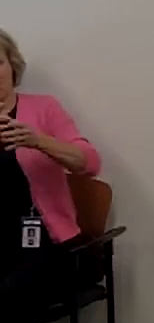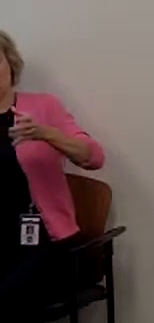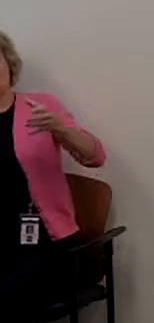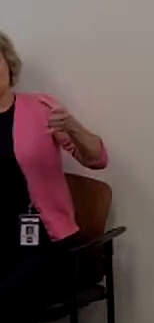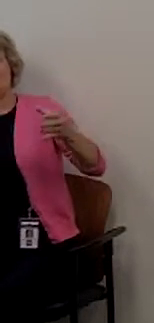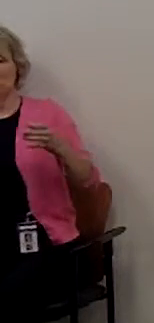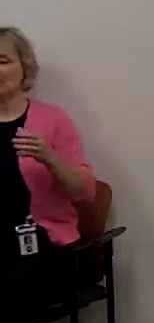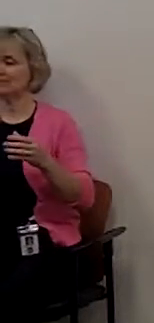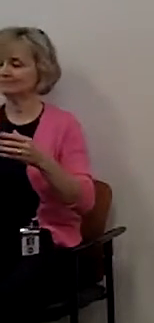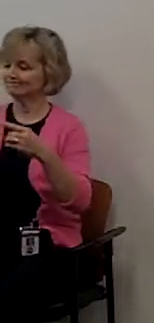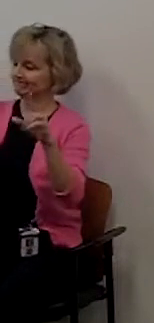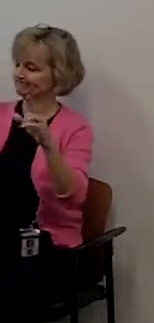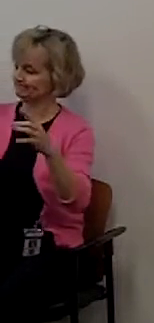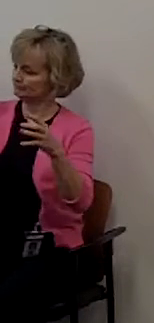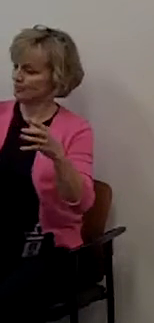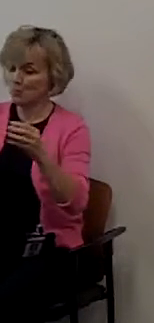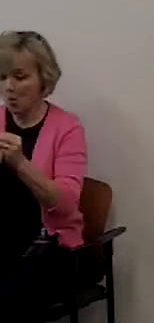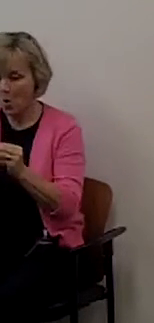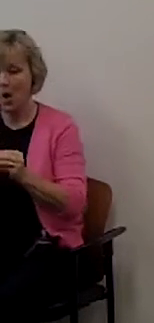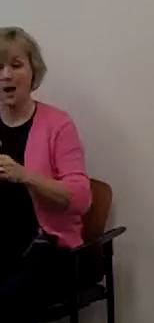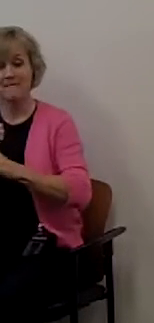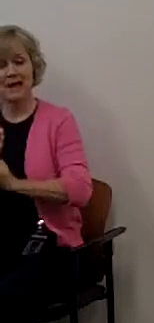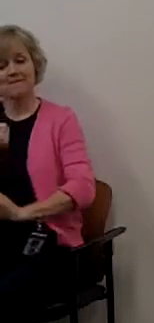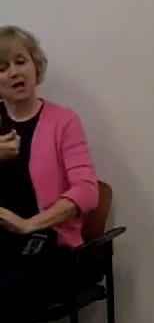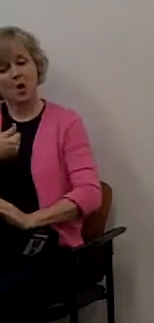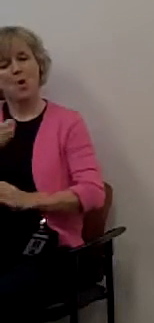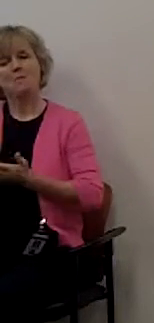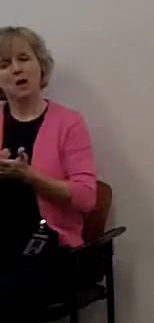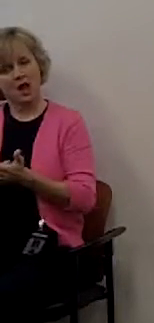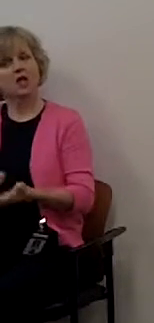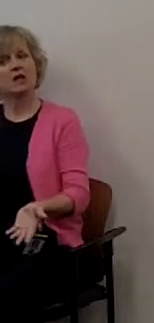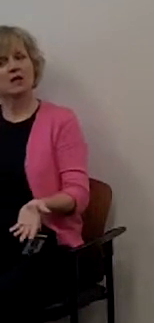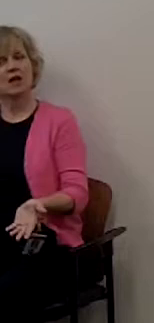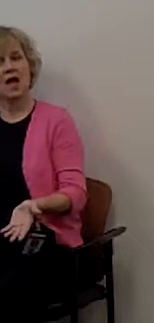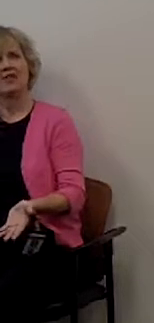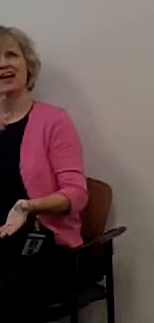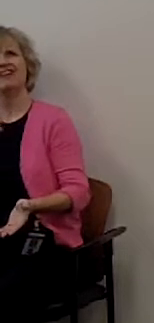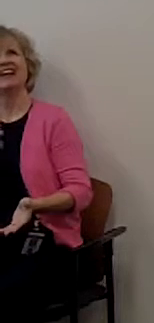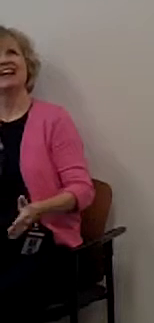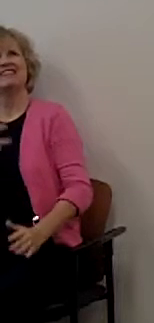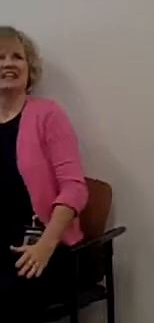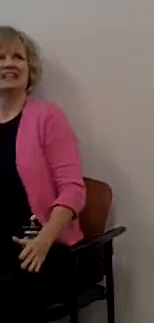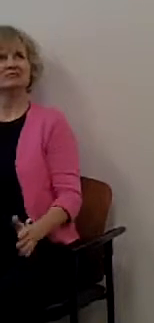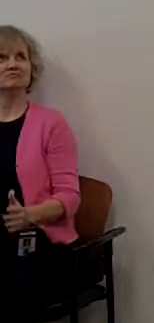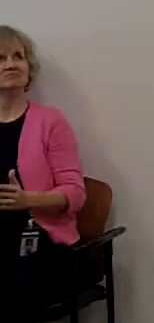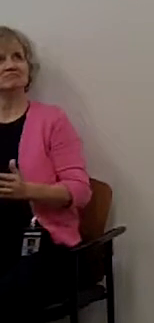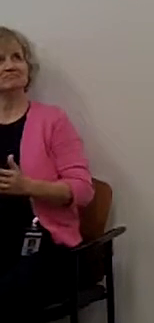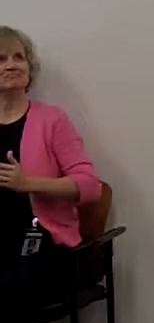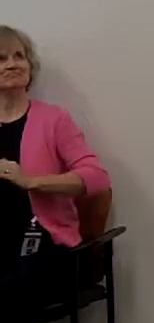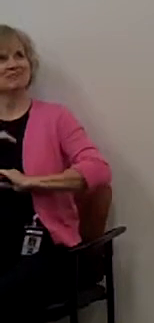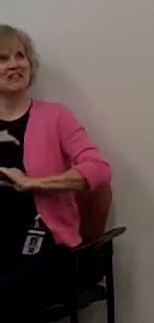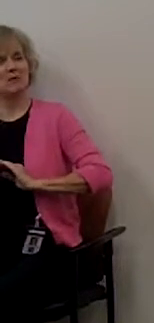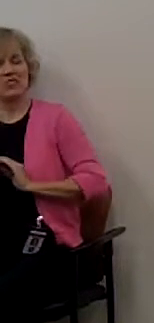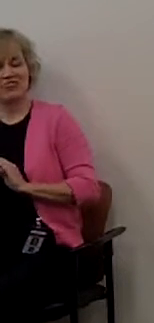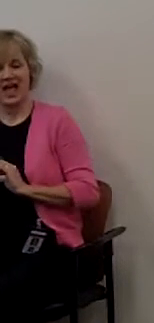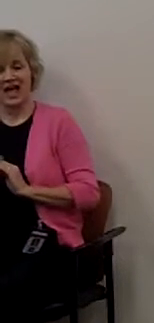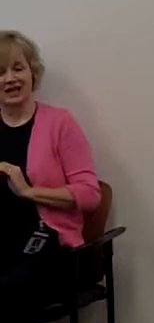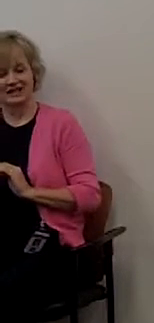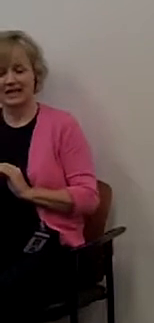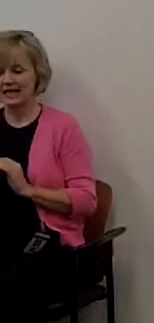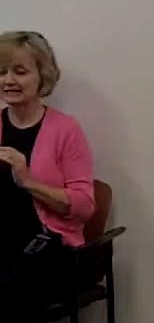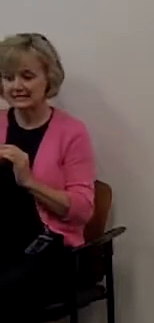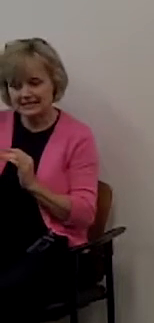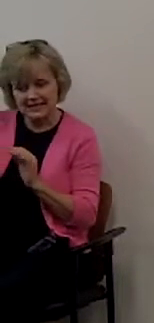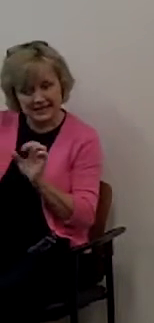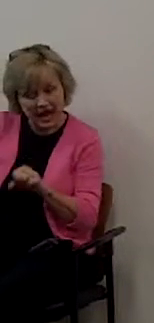expand, make your own money, I think that that's really a gratifying thing to do, and just to kind of see how well you can